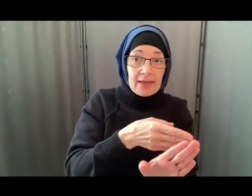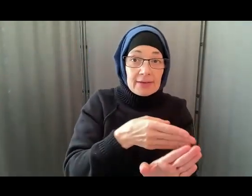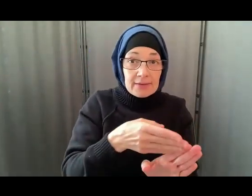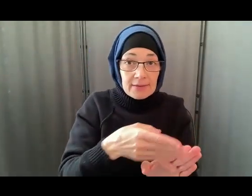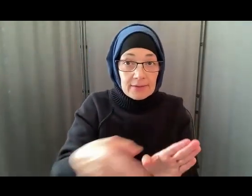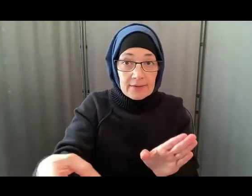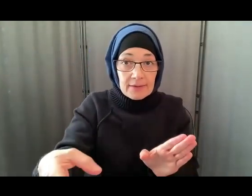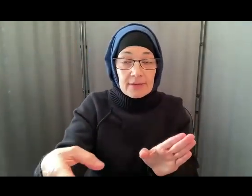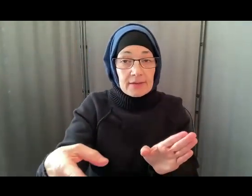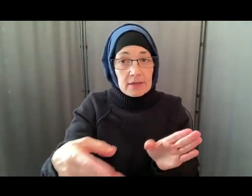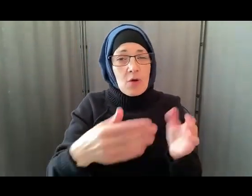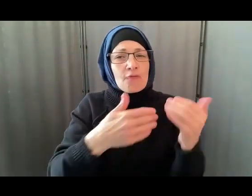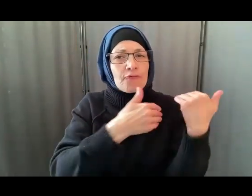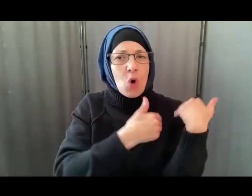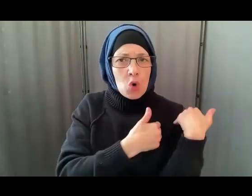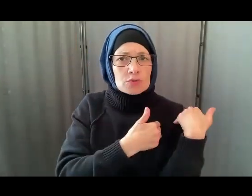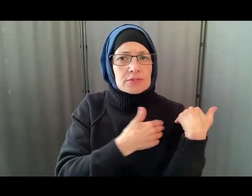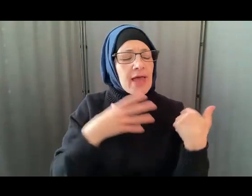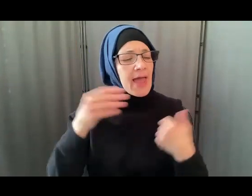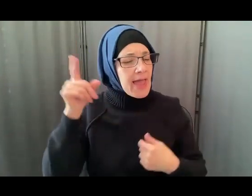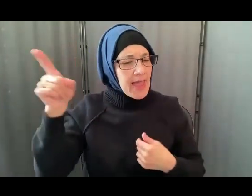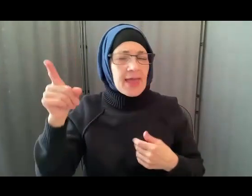and may complete His favor upon you